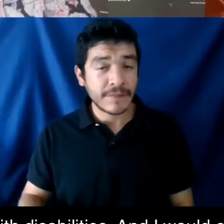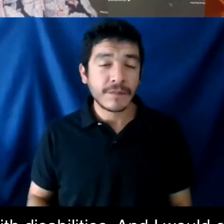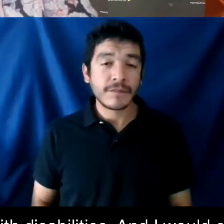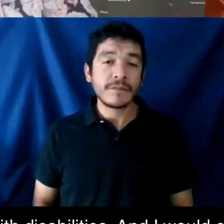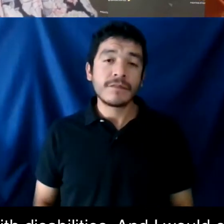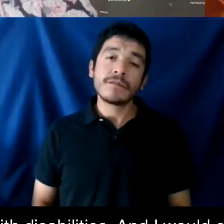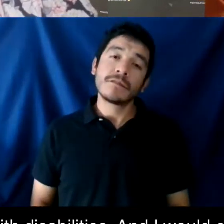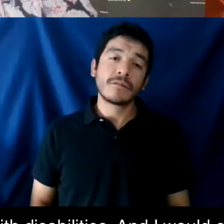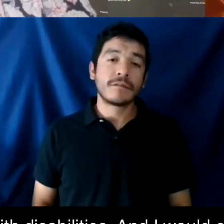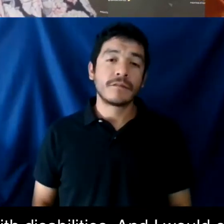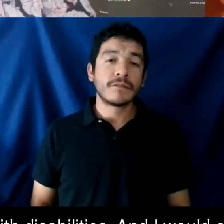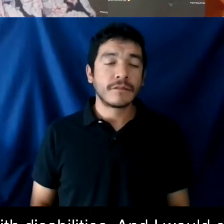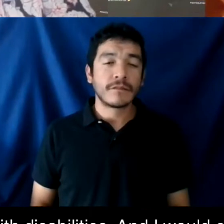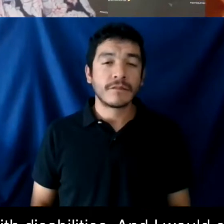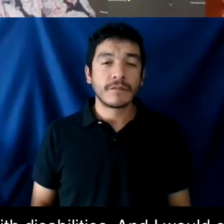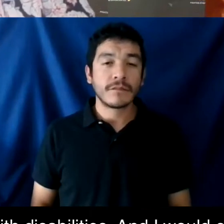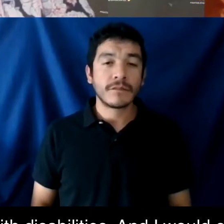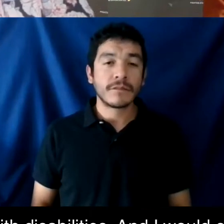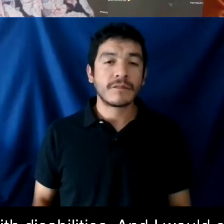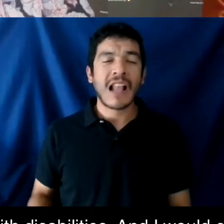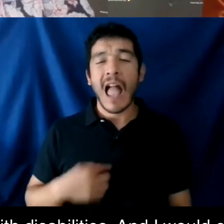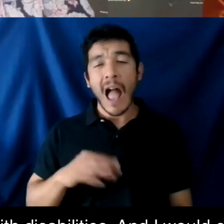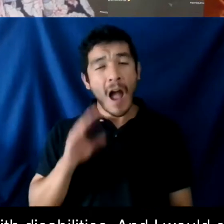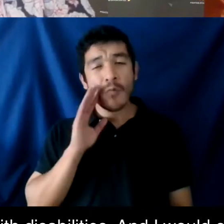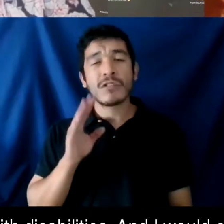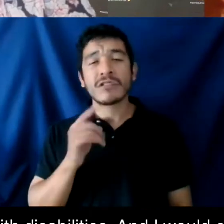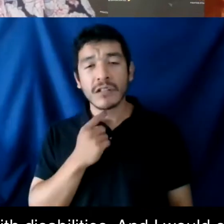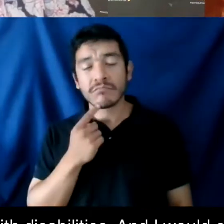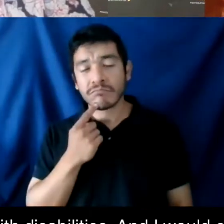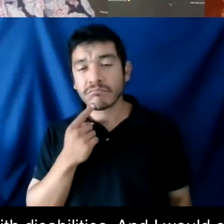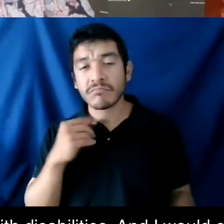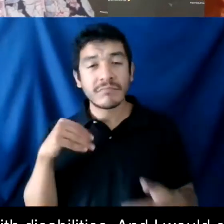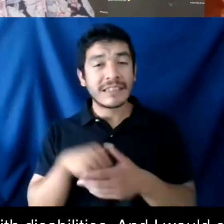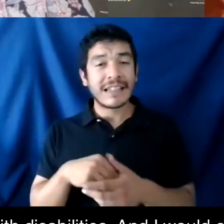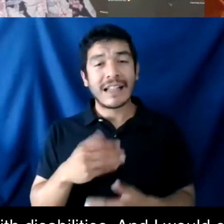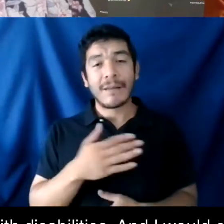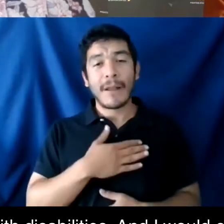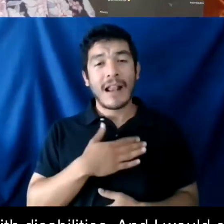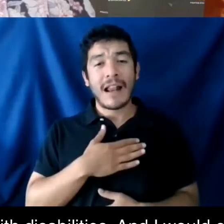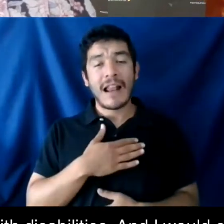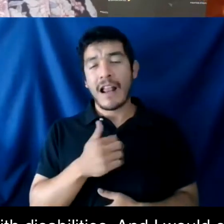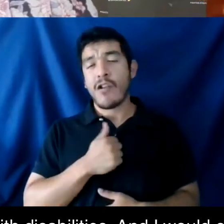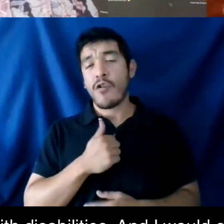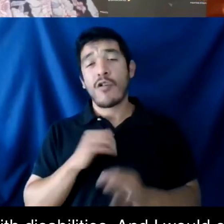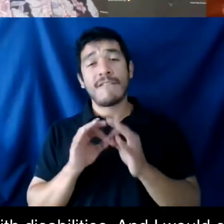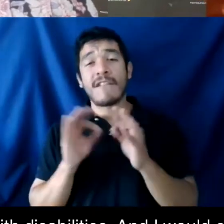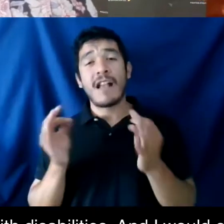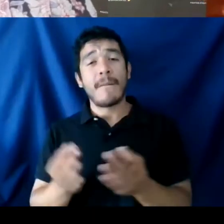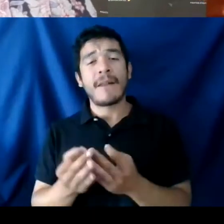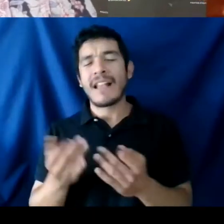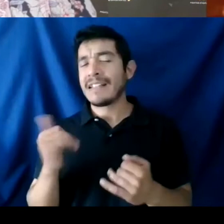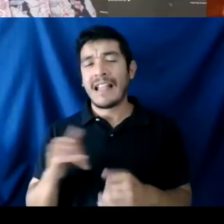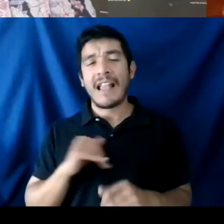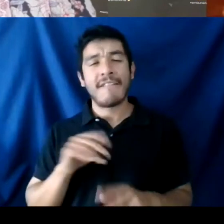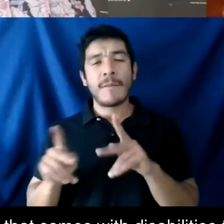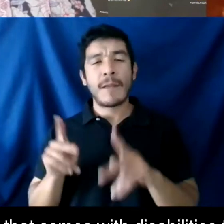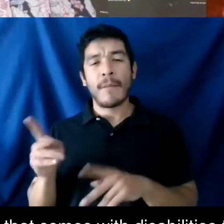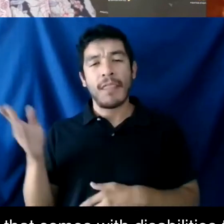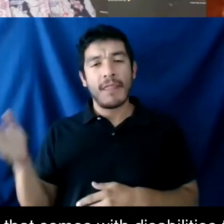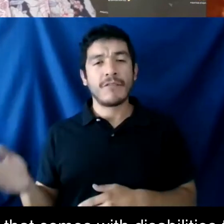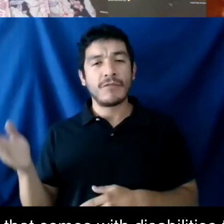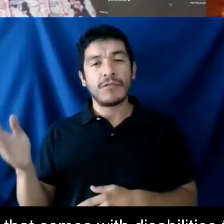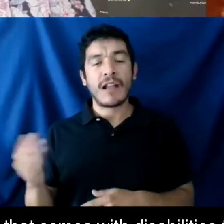disabilities. I would even say, like, within my own family, there's definitely